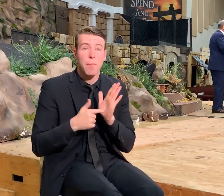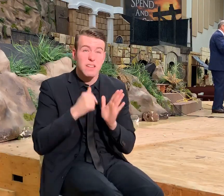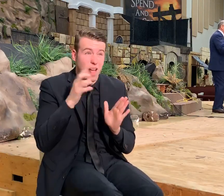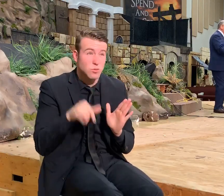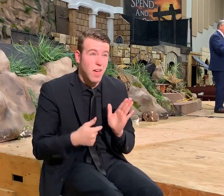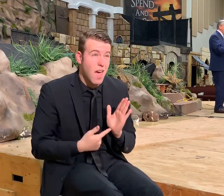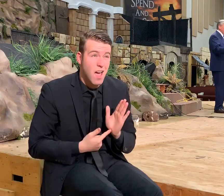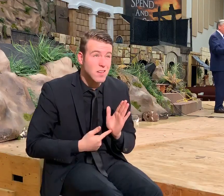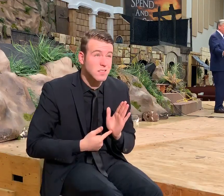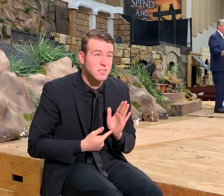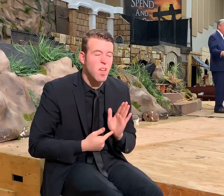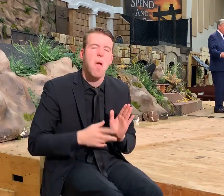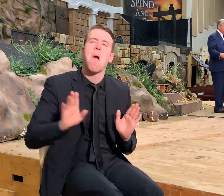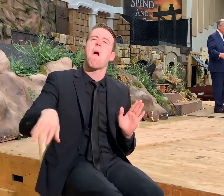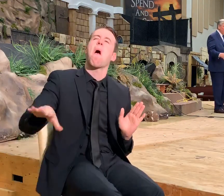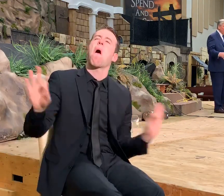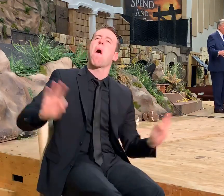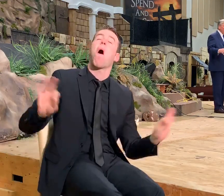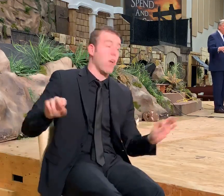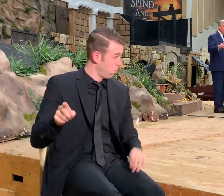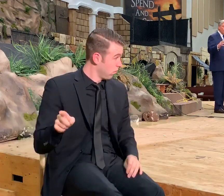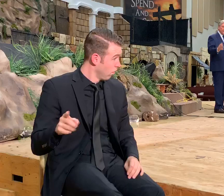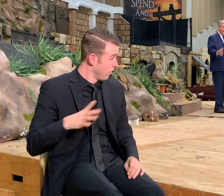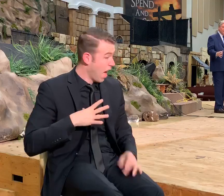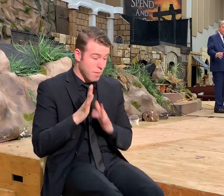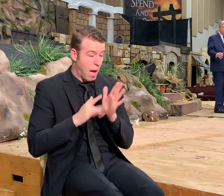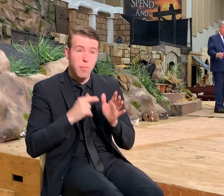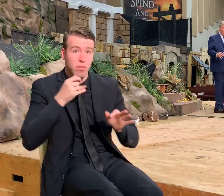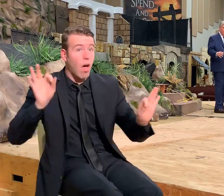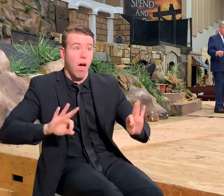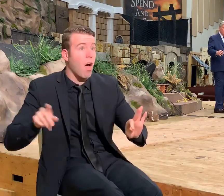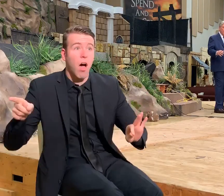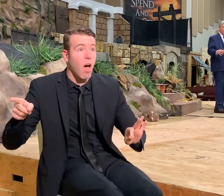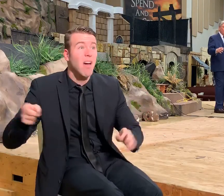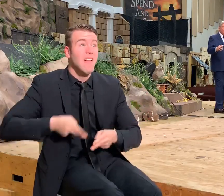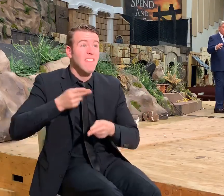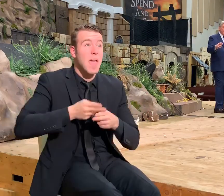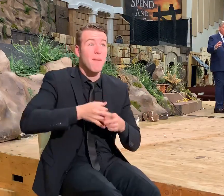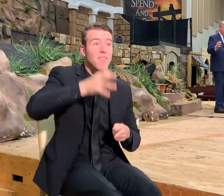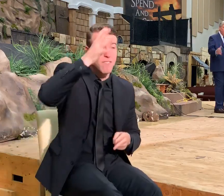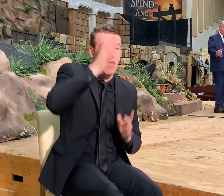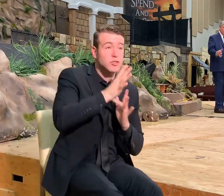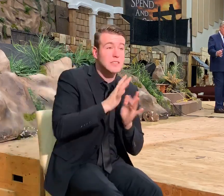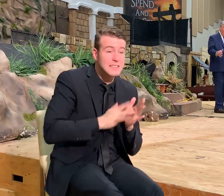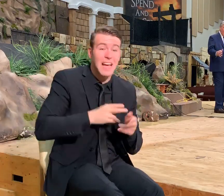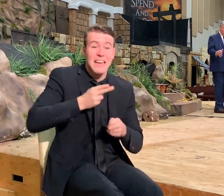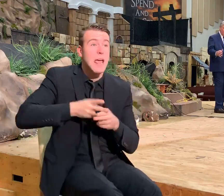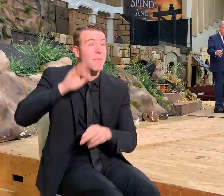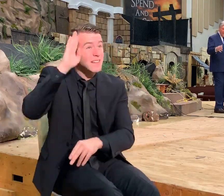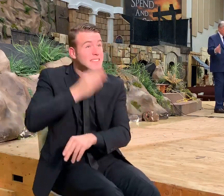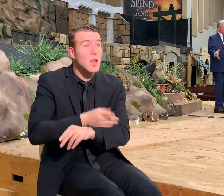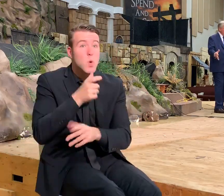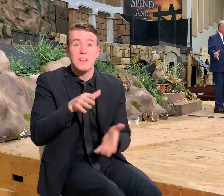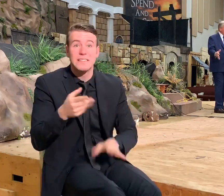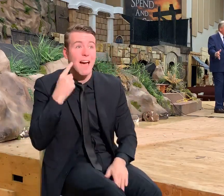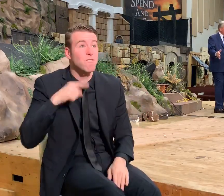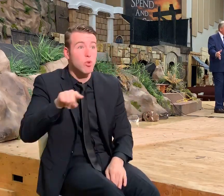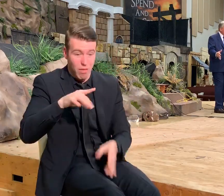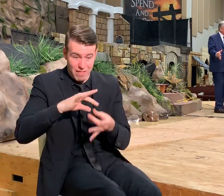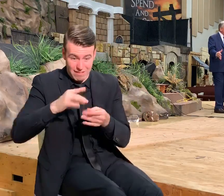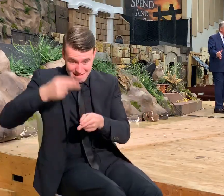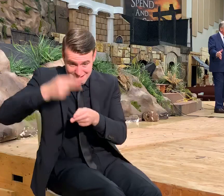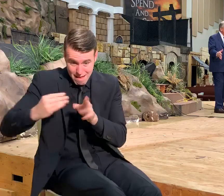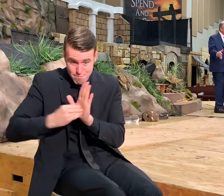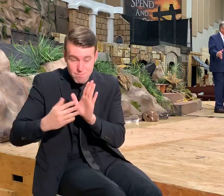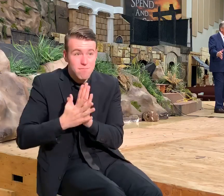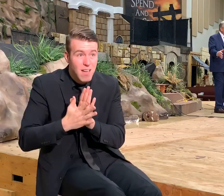And say, well, I'm going to be baptized in the name of the Son. Well, you've got to know what the name of the Son is. You've got to know what the name of the one is that died for you. That's the one whose name